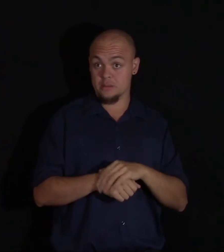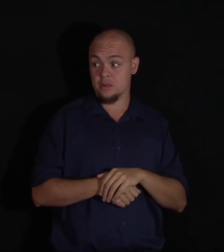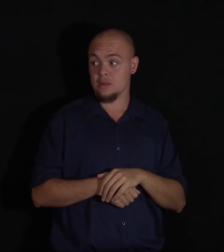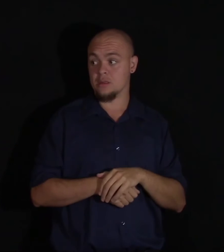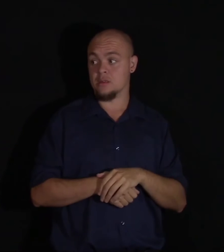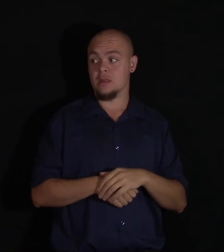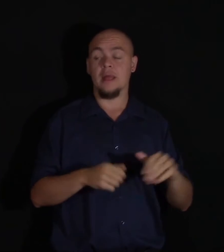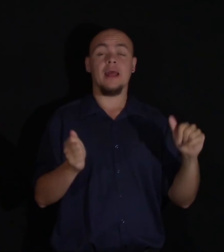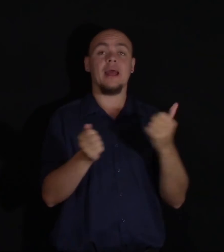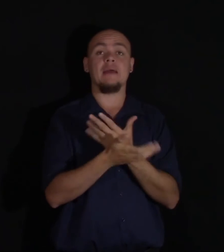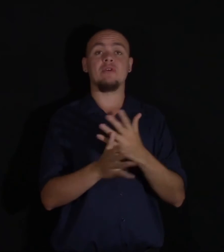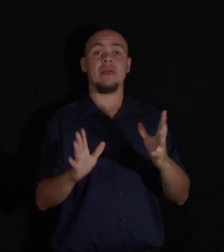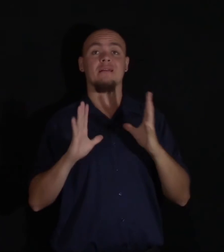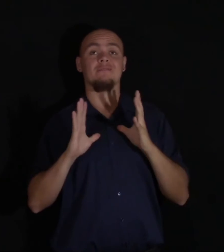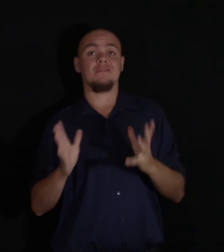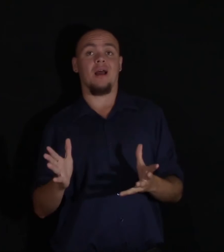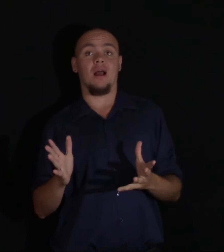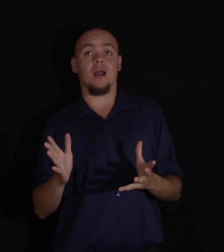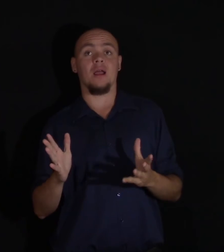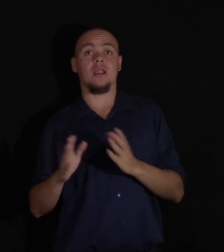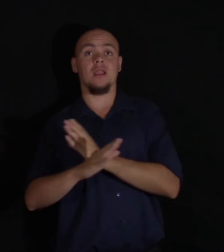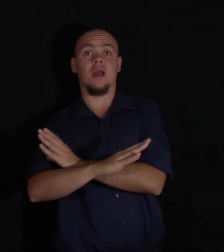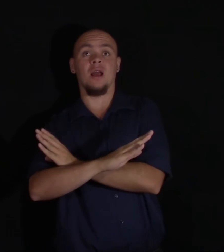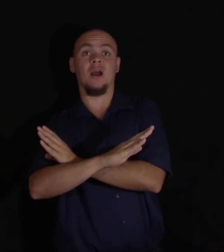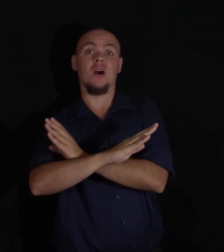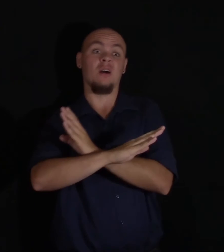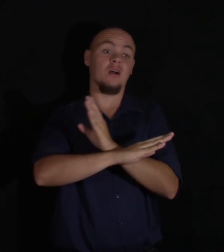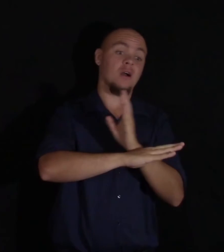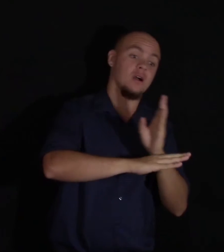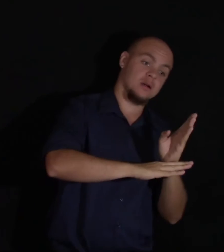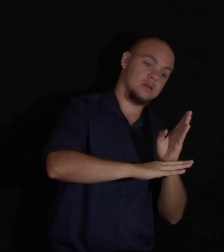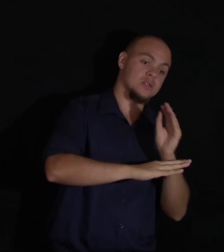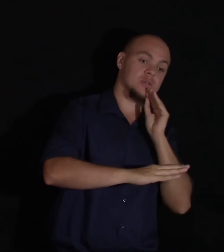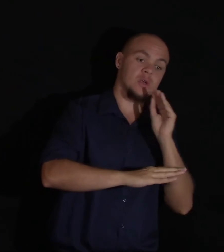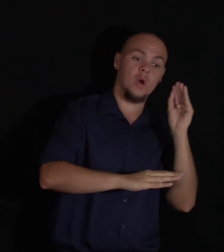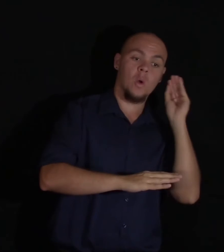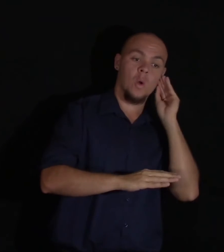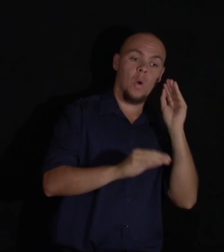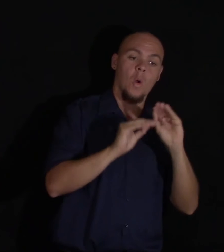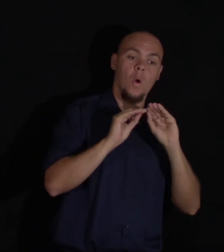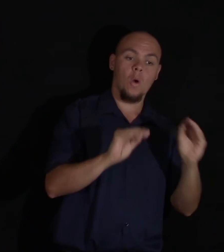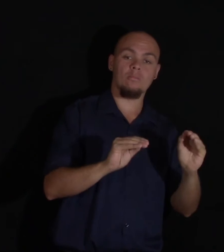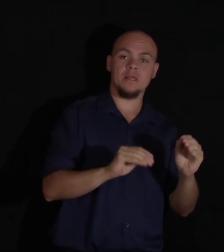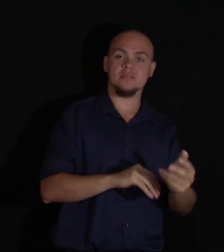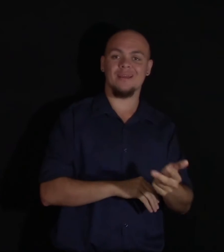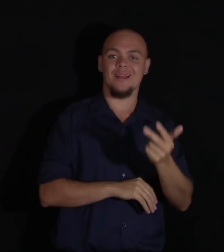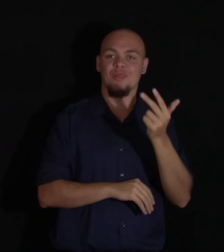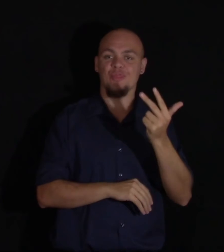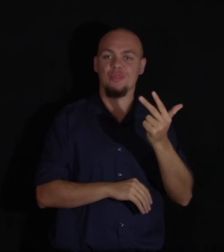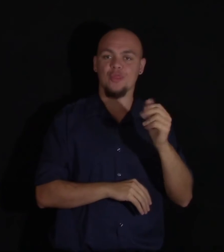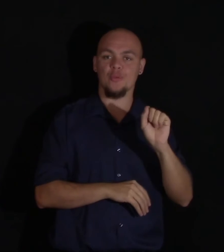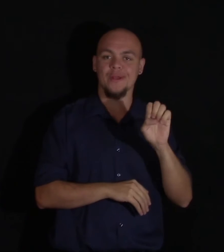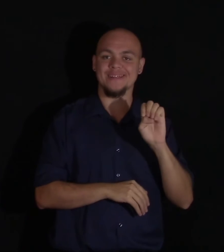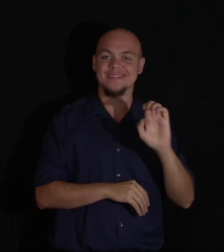from everything is fine to being homeless in all of 3 seconds.